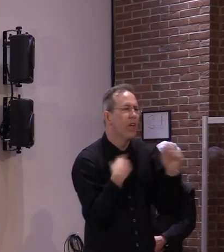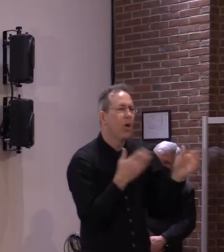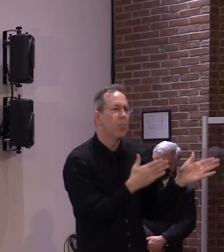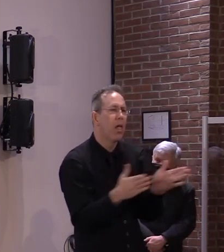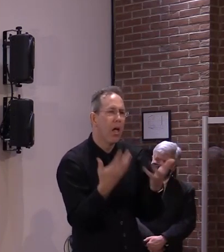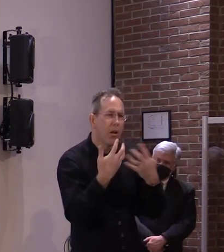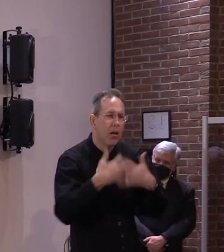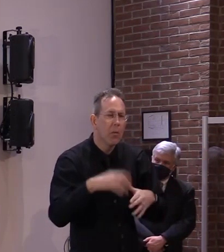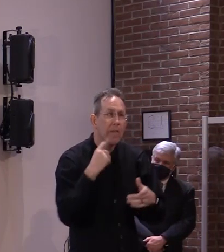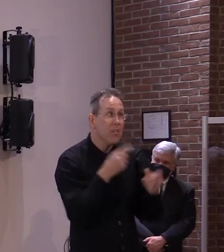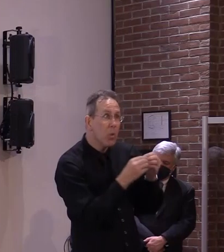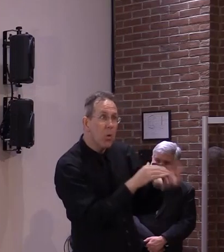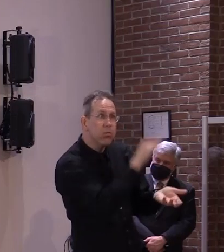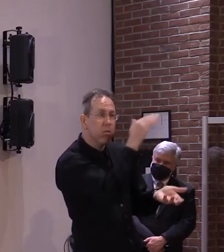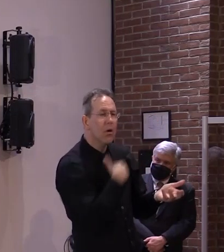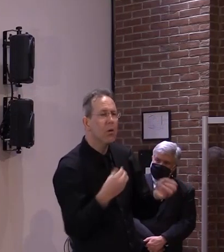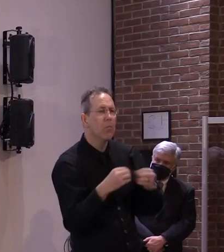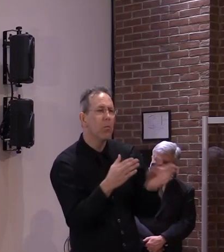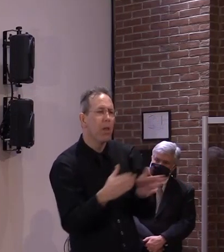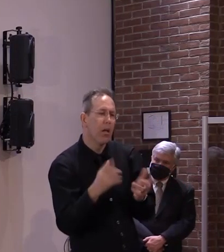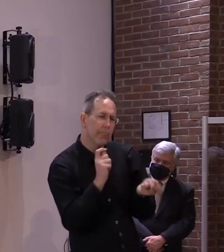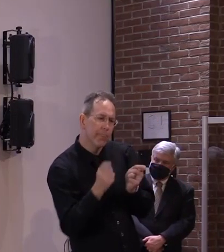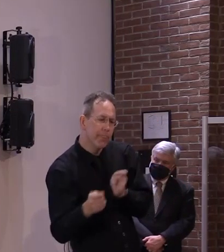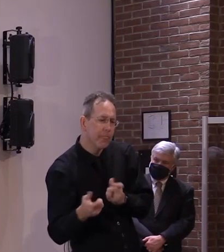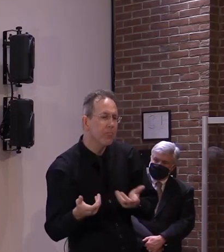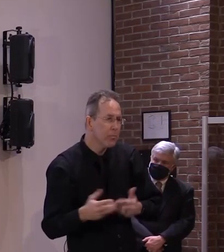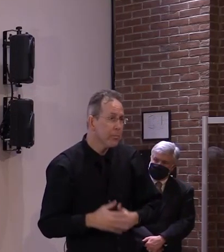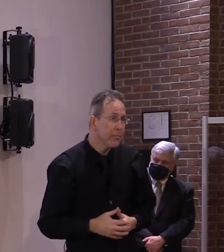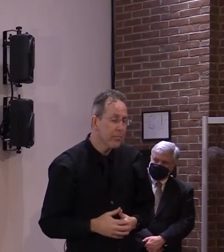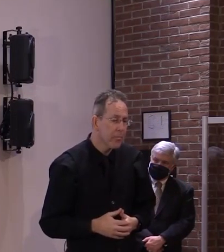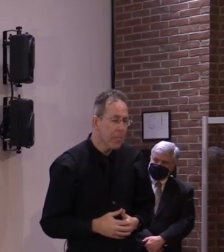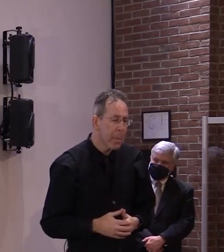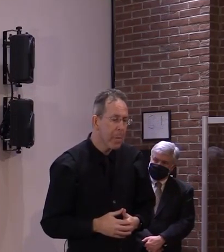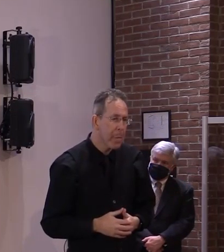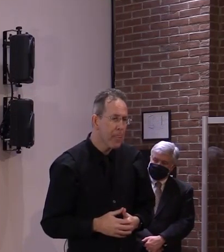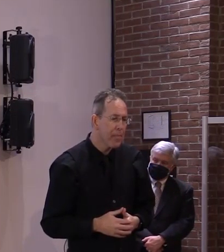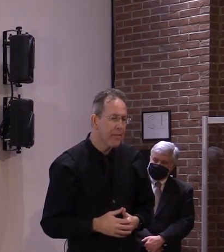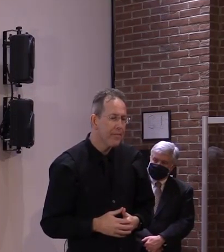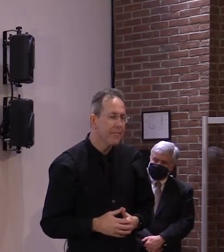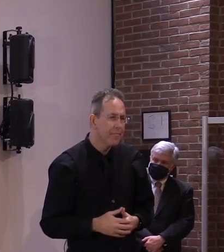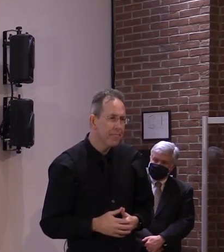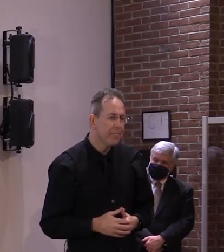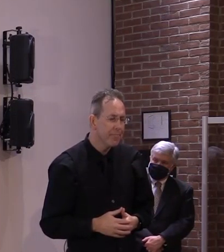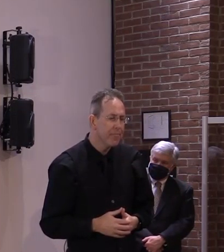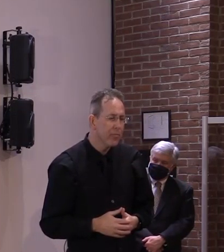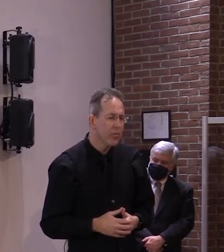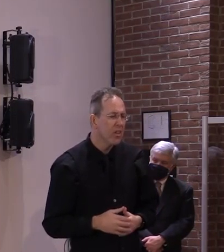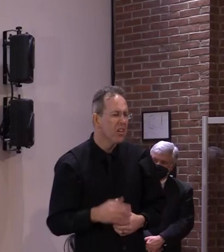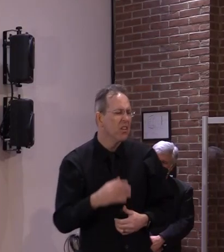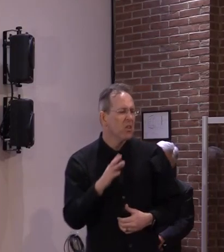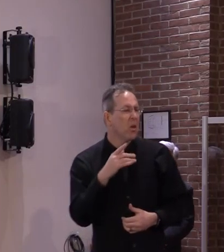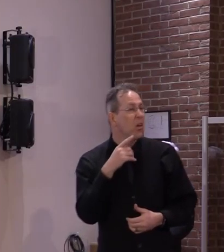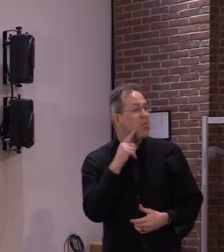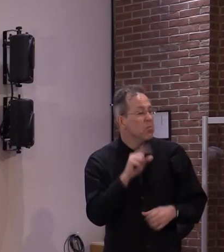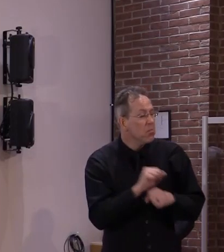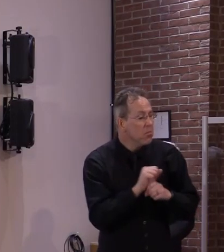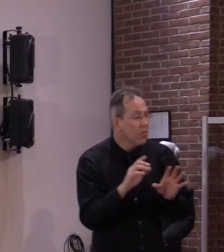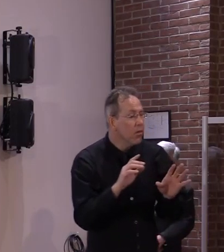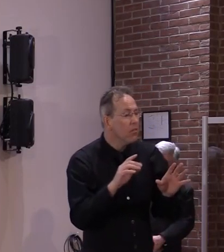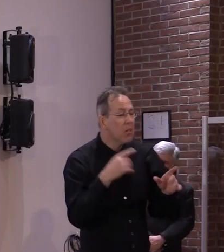believe we'll get through this faster without the confusion that we're seeing in other states and the cancellations that we're seeing in other states. When I